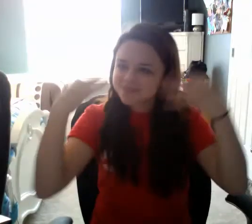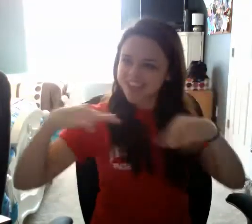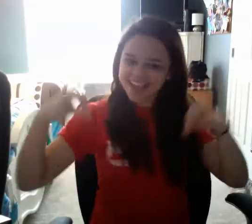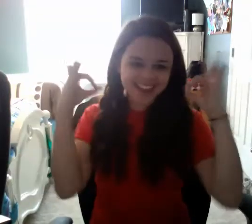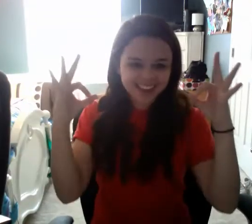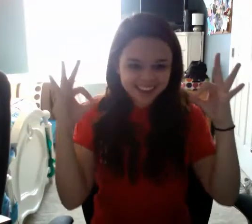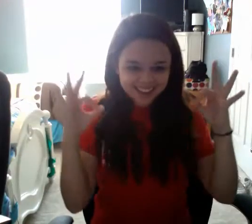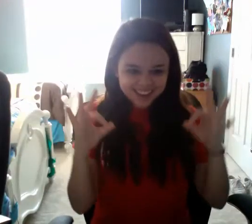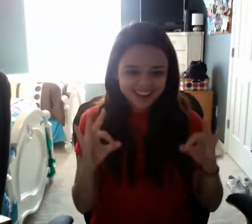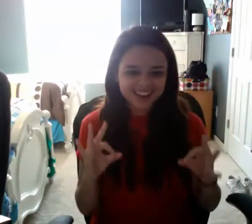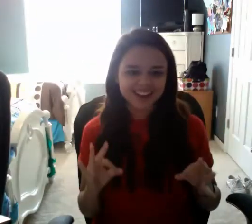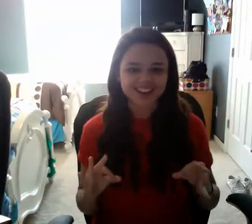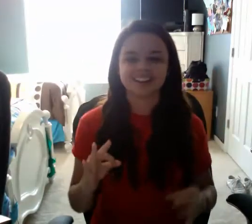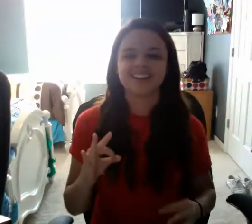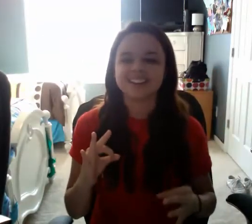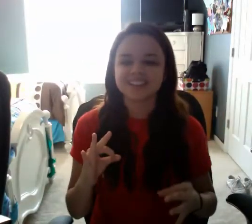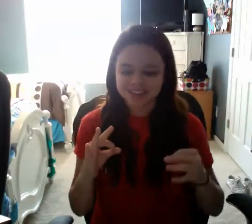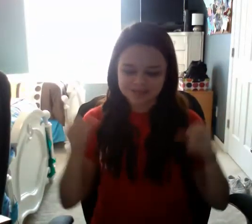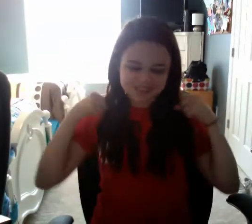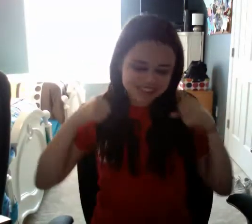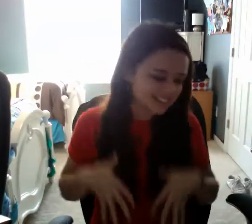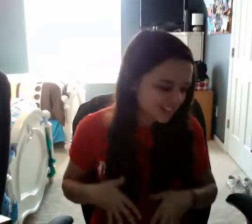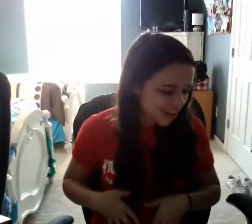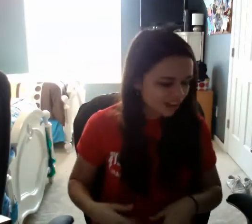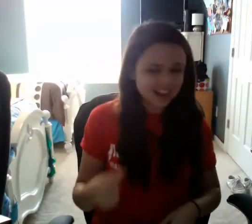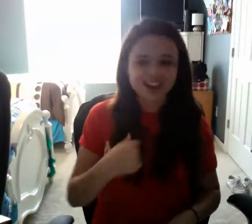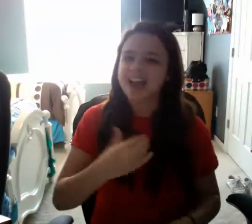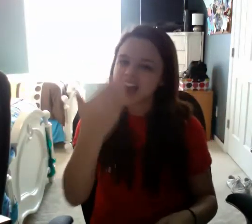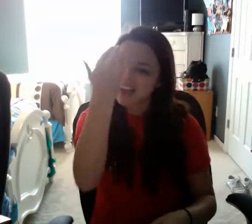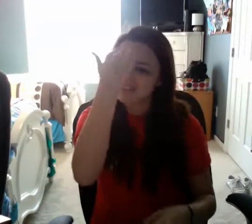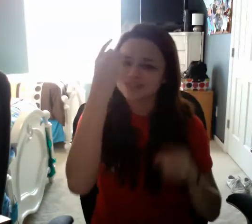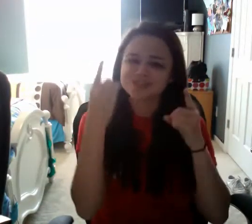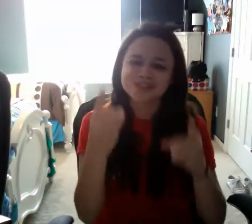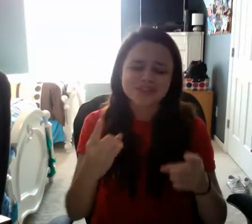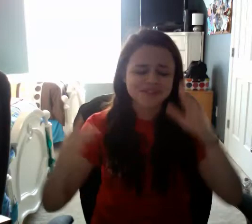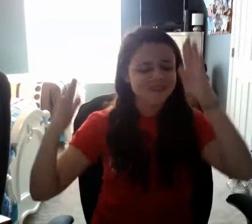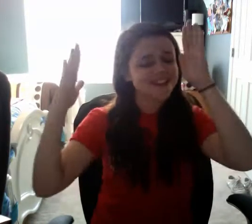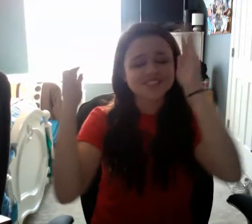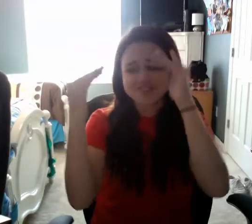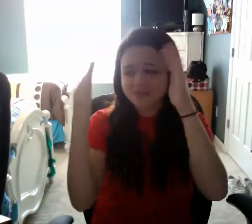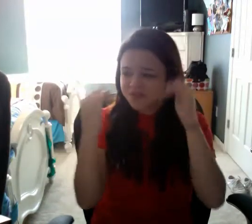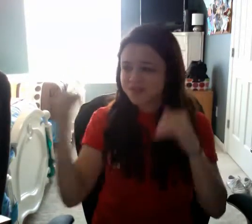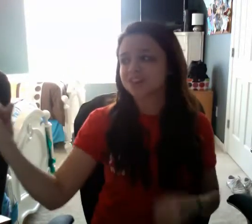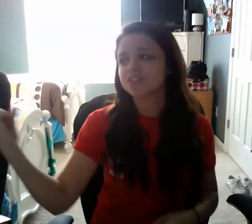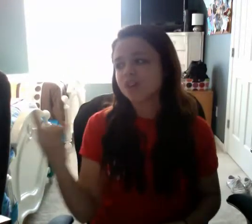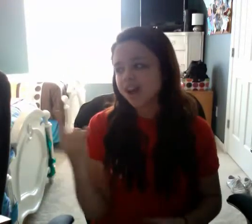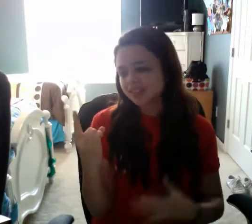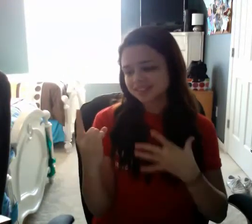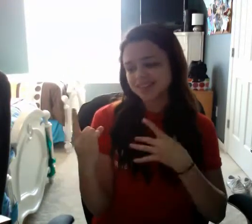been Till you put me down, oh, I knew you were trouble when you walked in